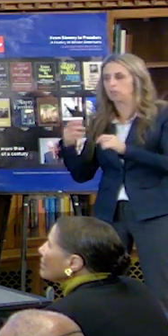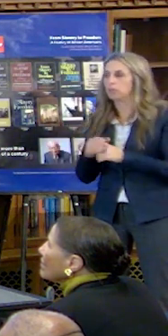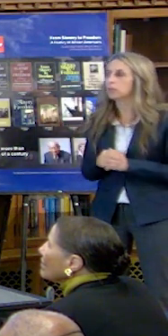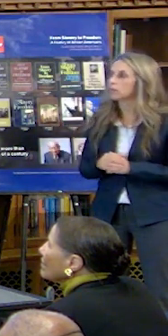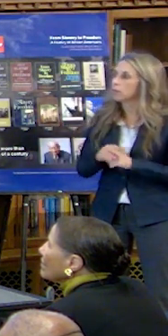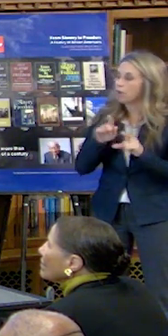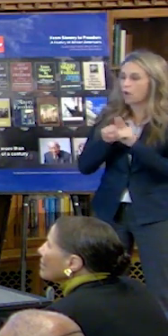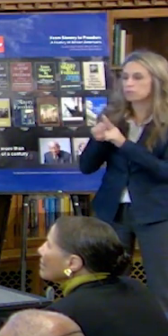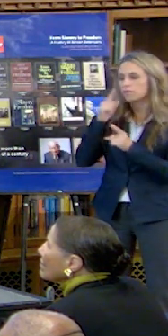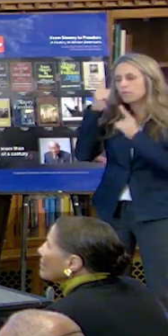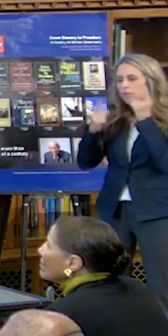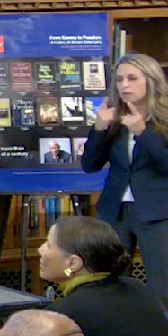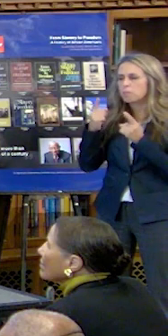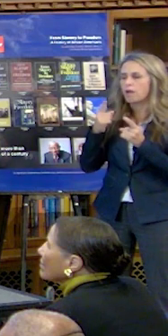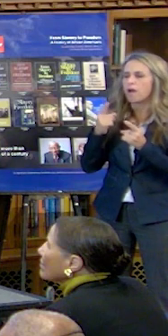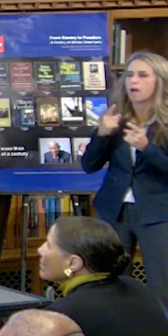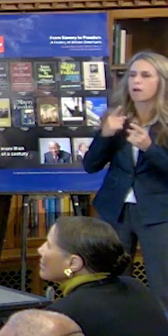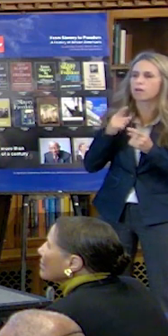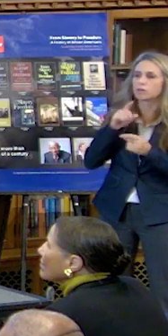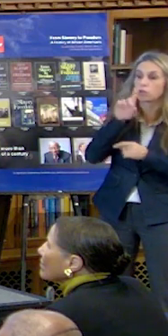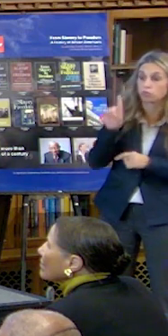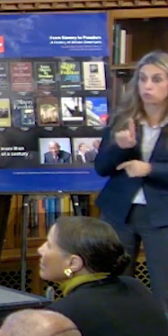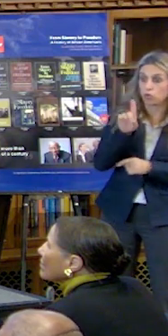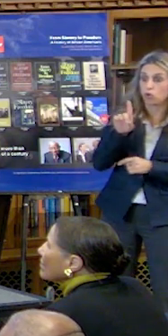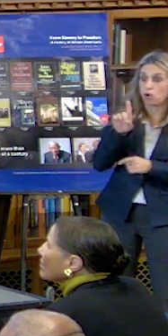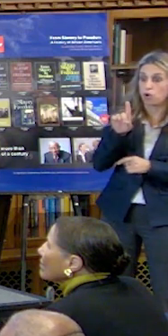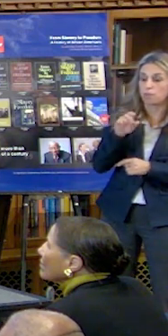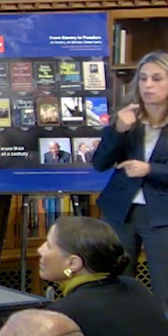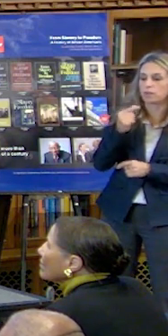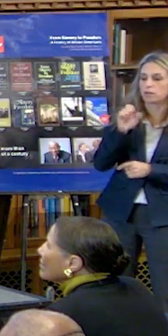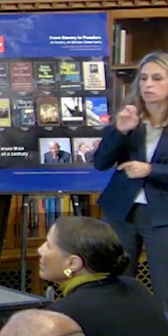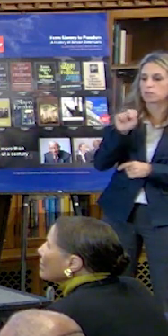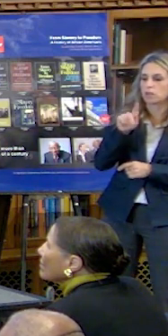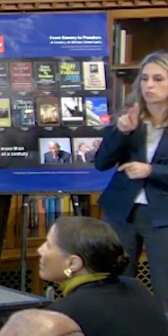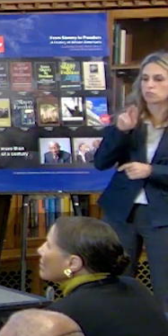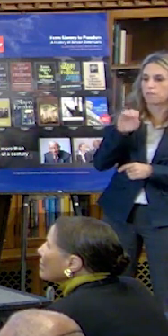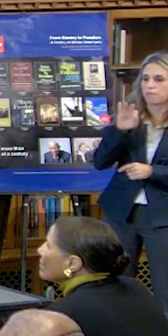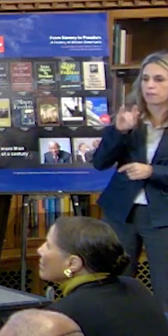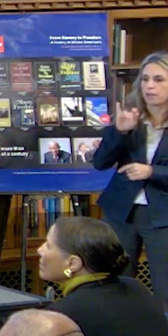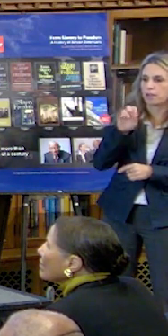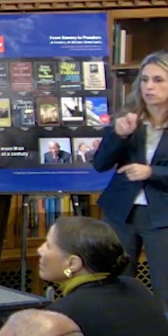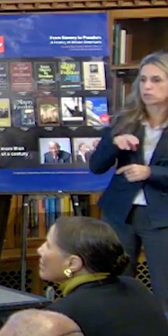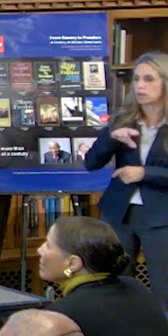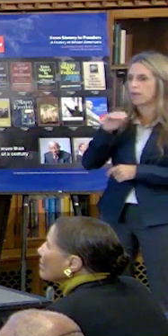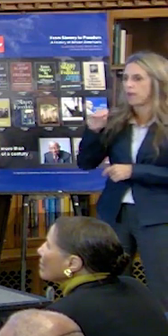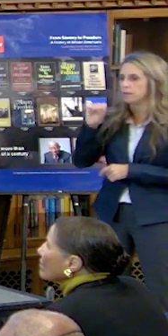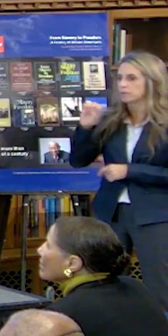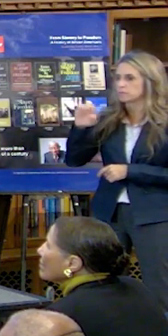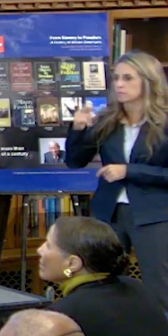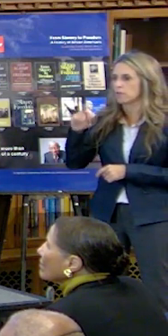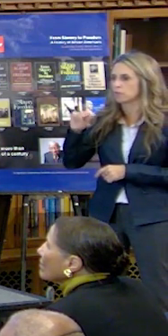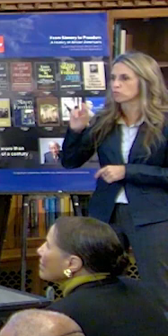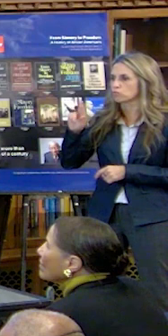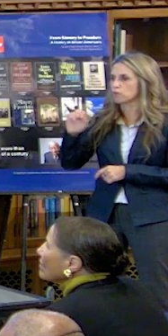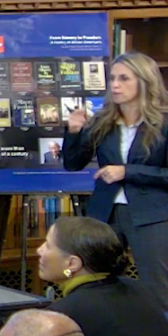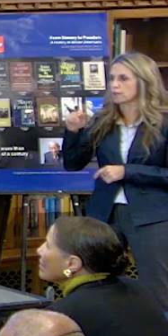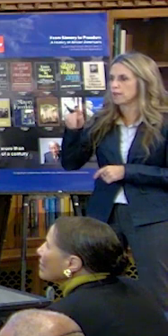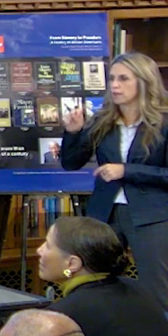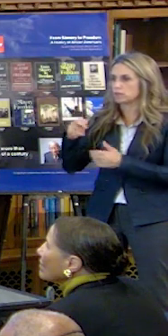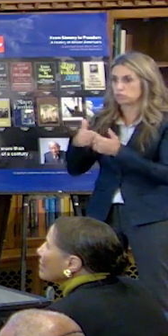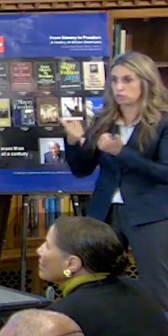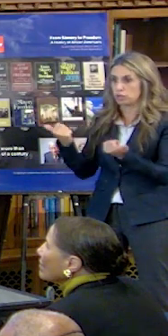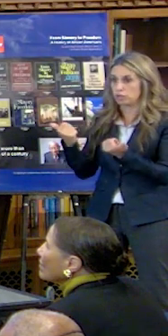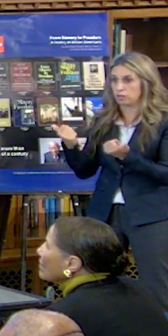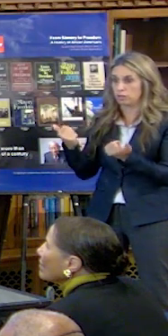the context of Durham where gentrification and segregation and displacement go hand in hand about